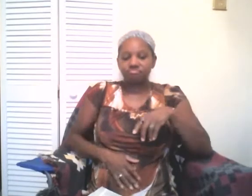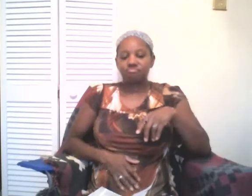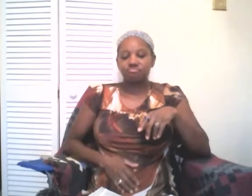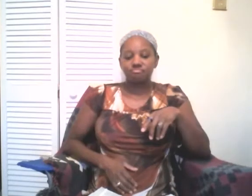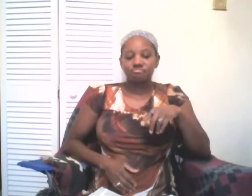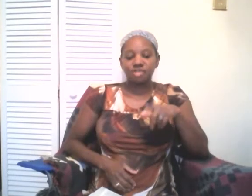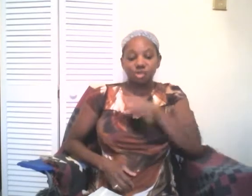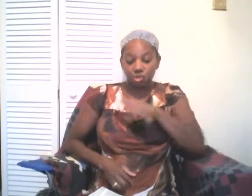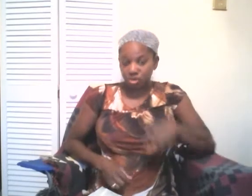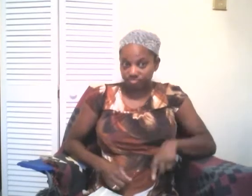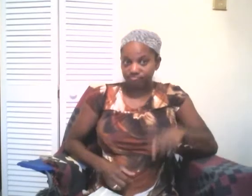the Lord